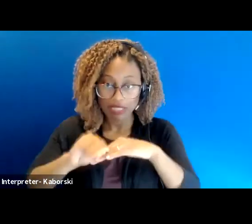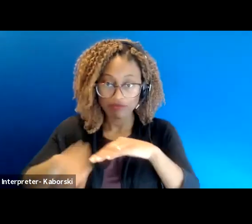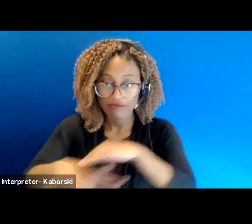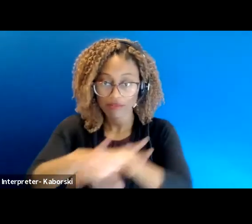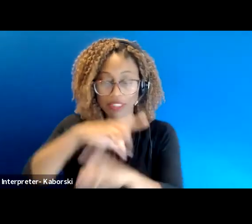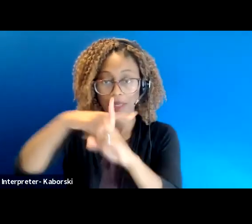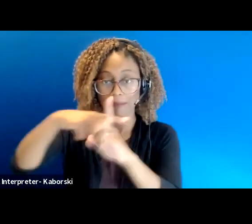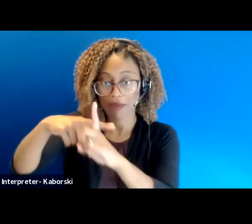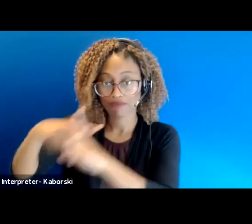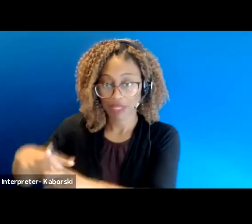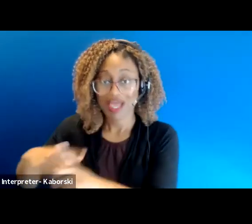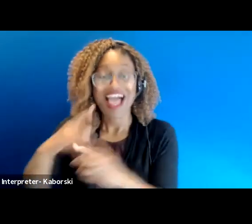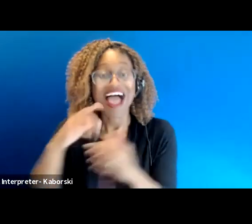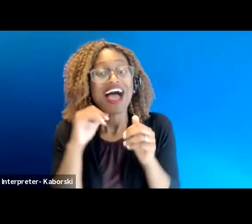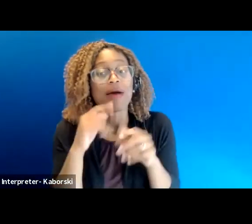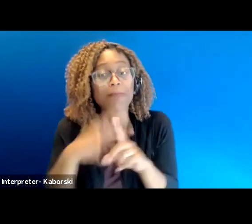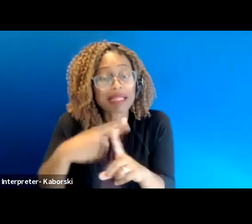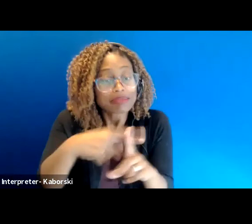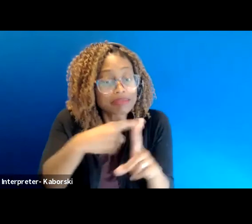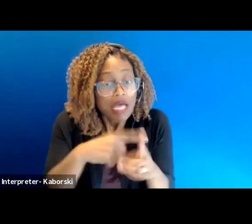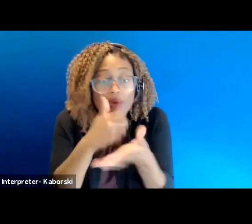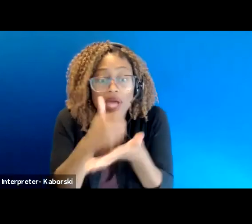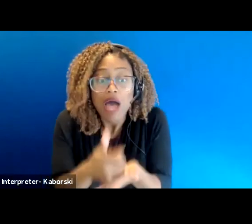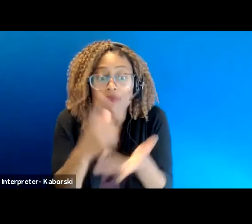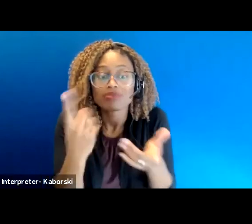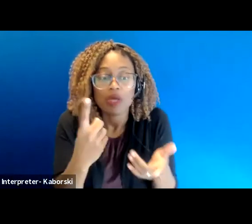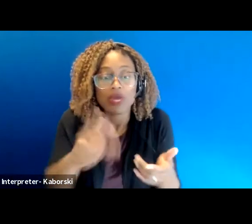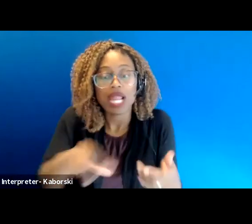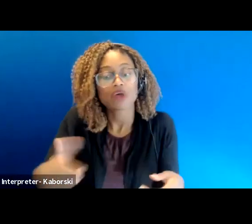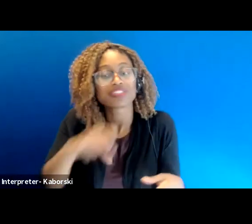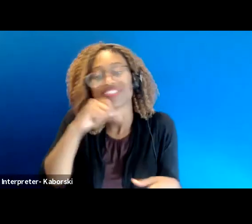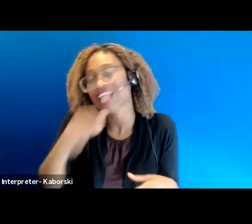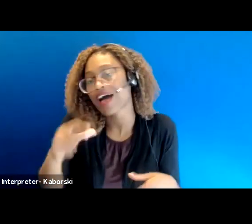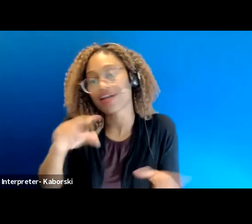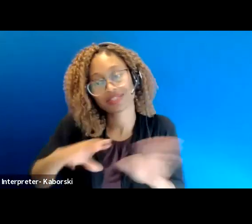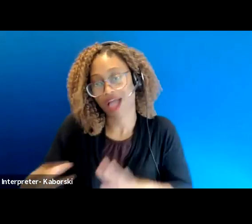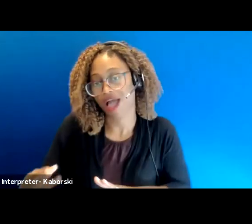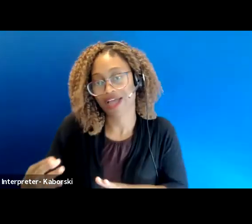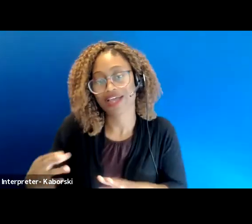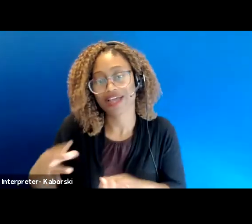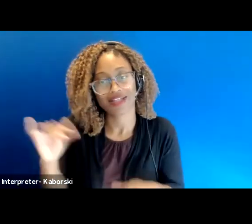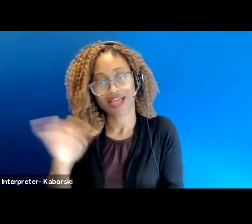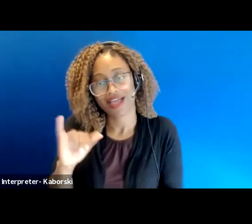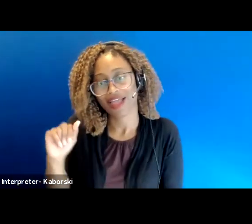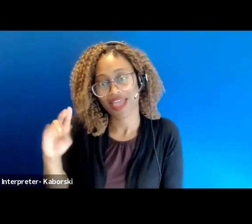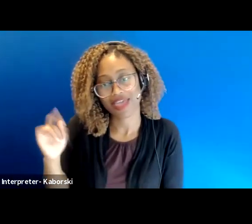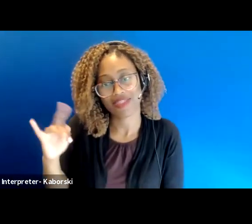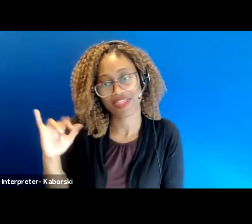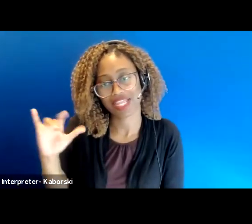someone else not end up like Anthony and so many others.